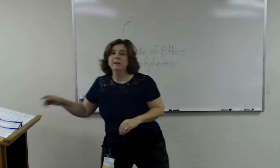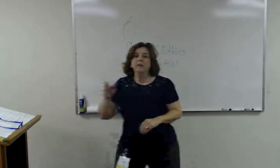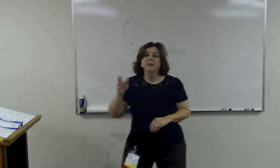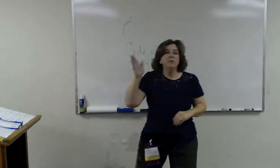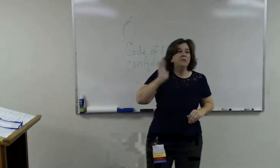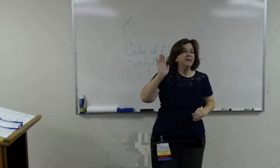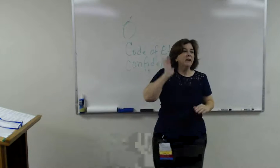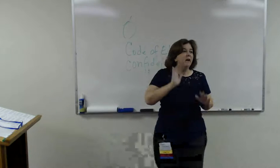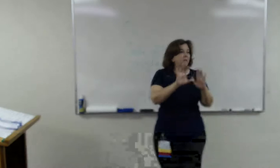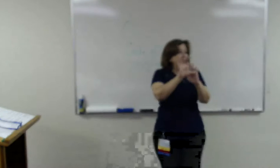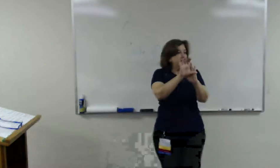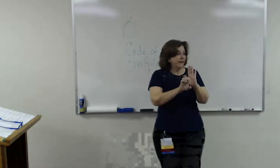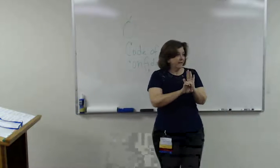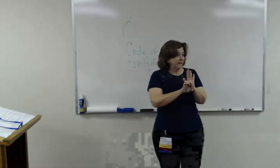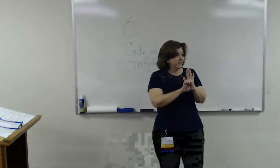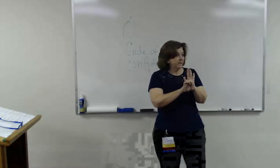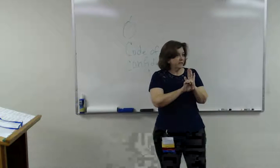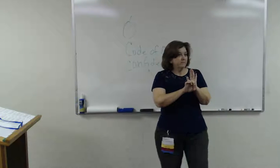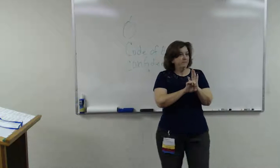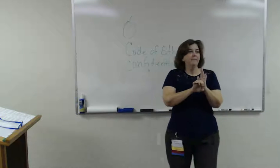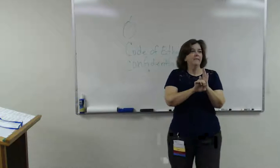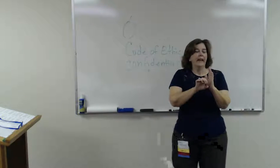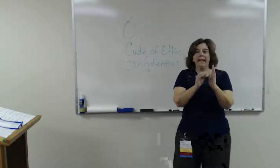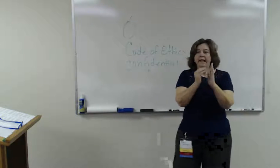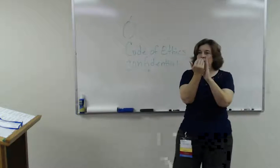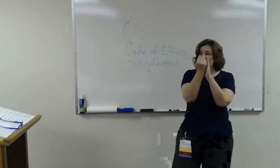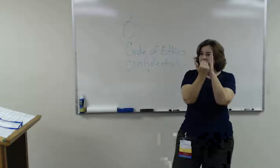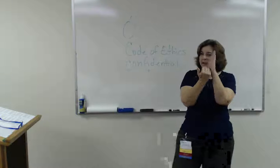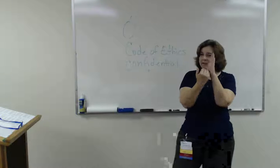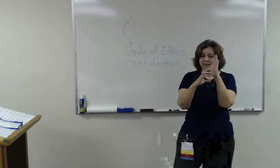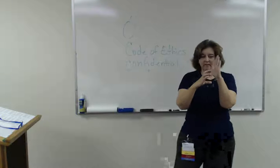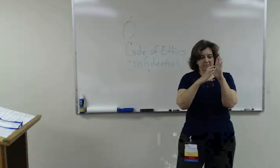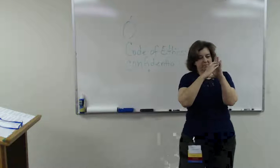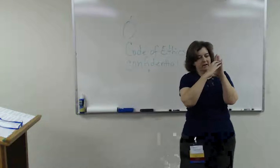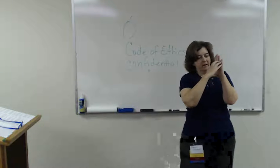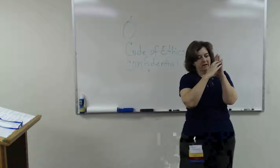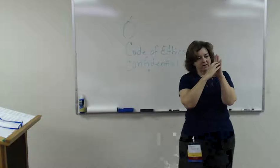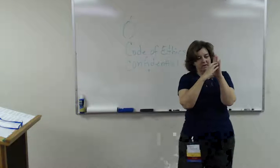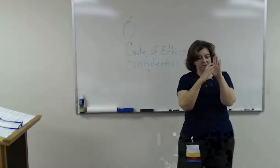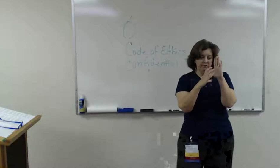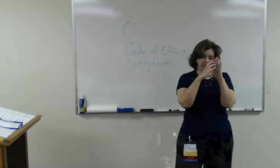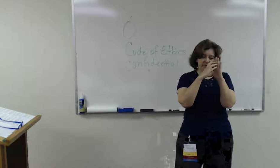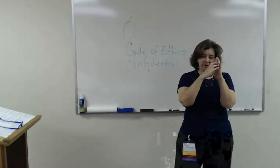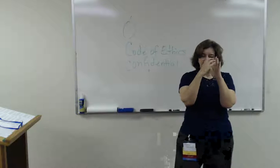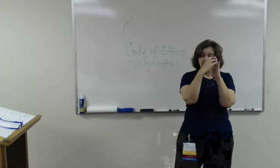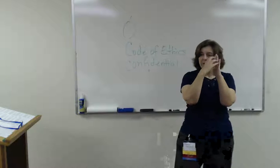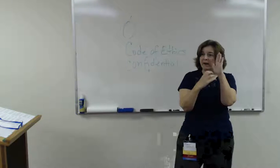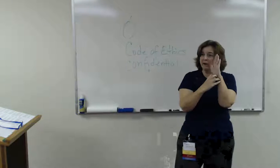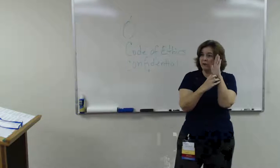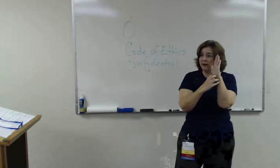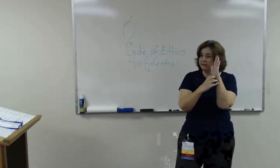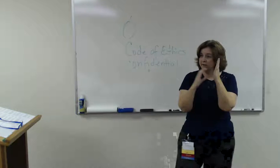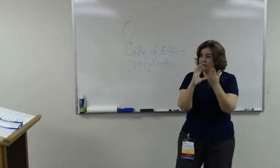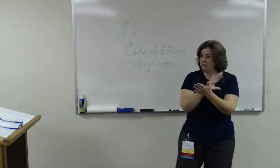Okay. Used to be called Code of Ethics, and it was, a couple of paragraphs on a sheet of